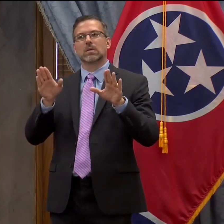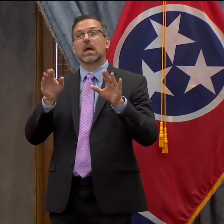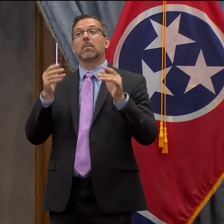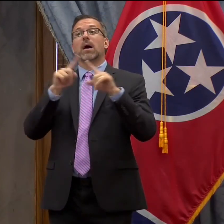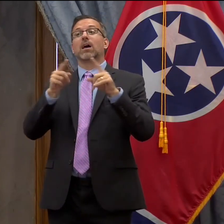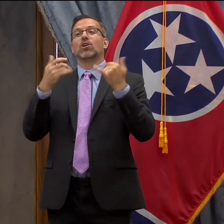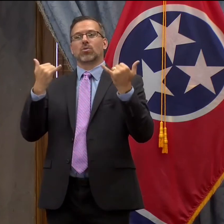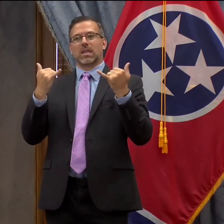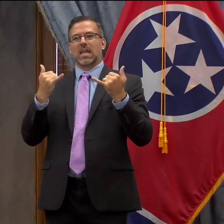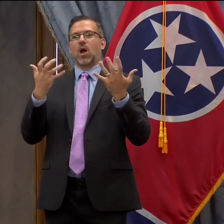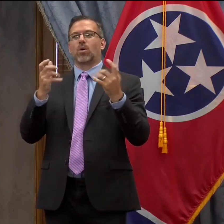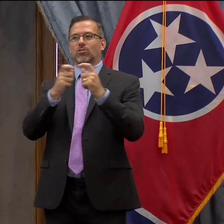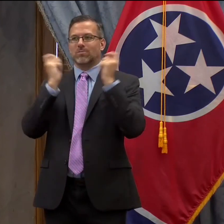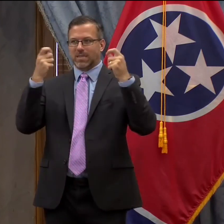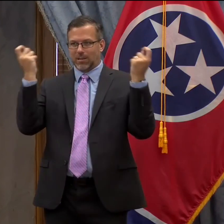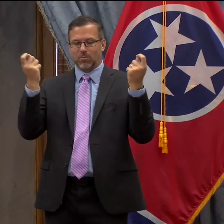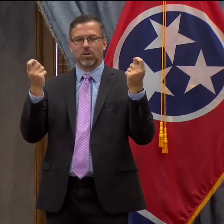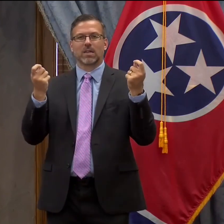celebrate the